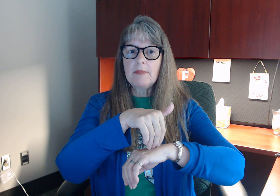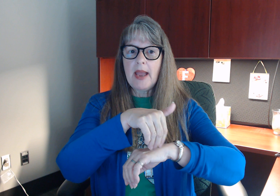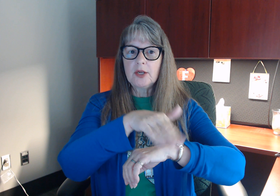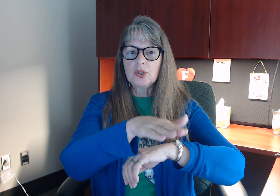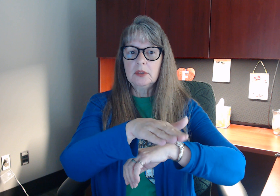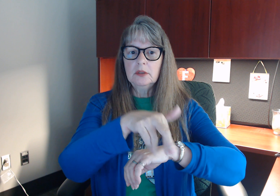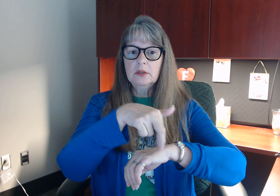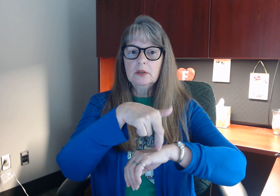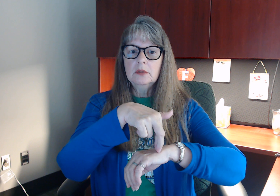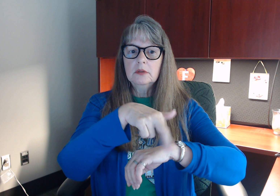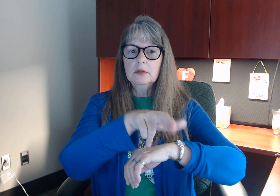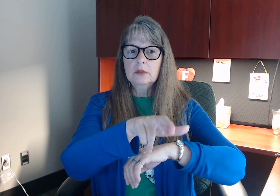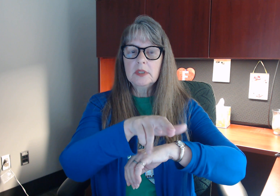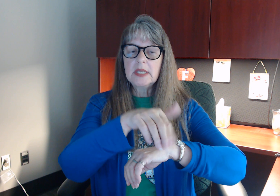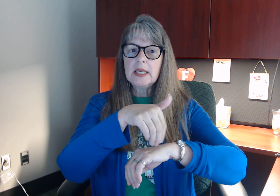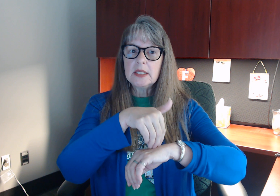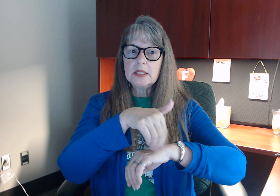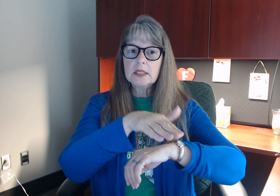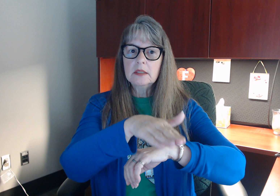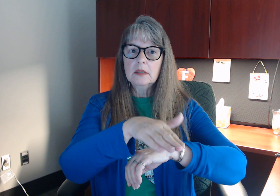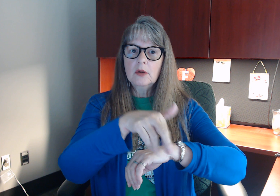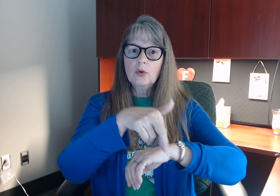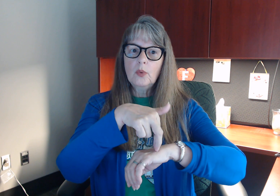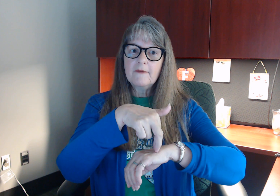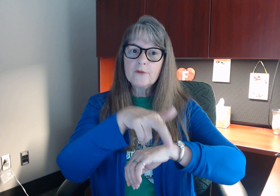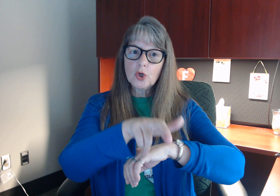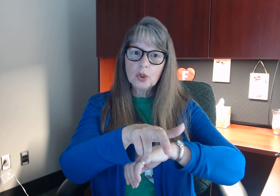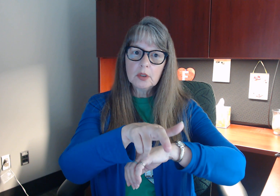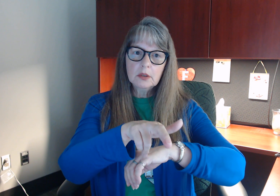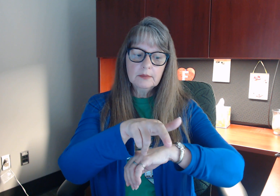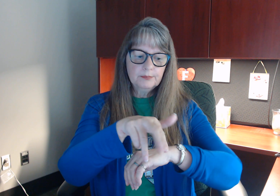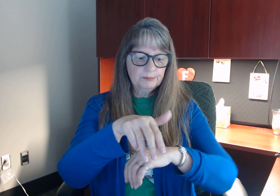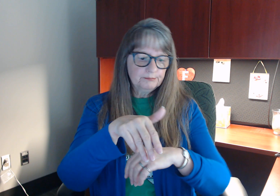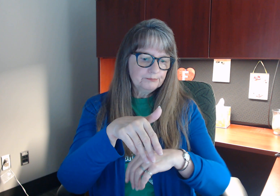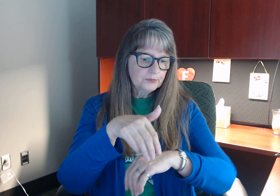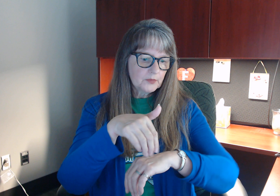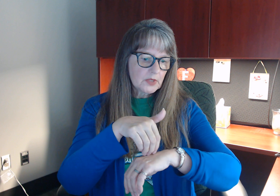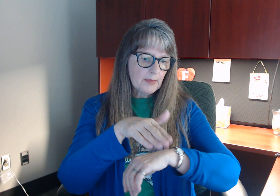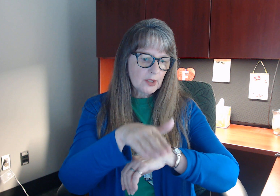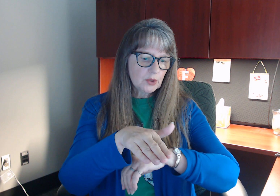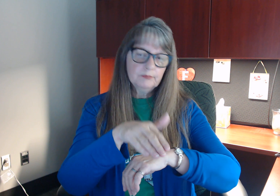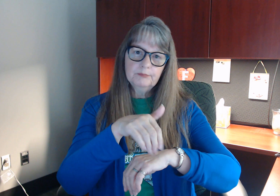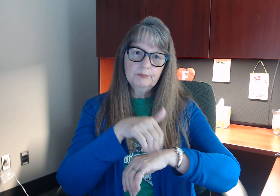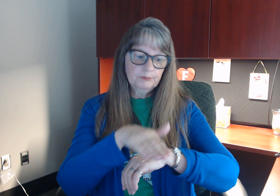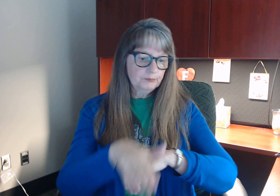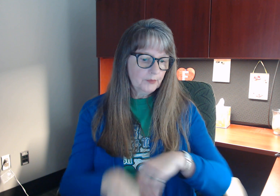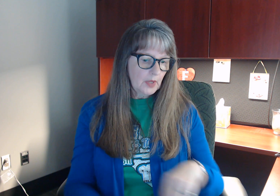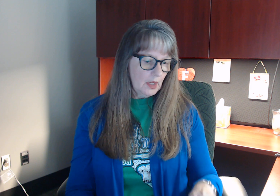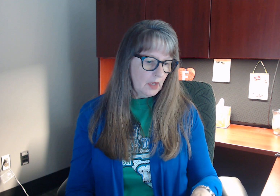action. Send, refer, same action.